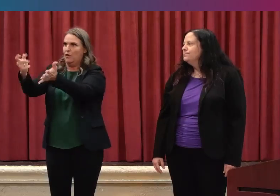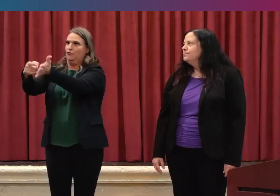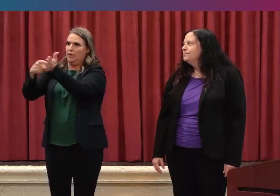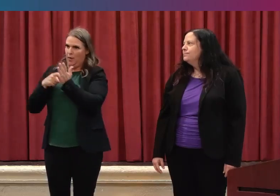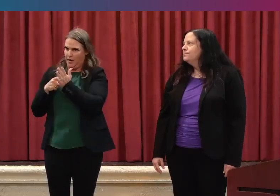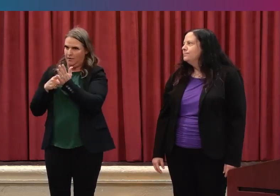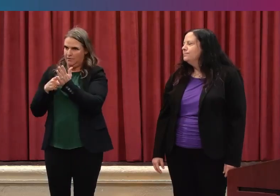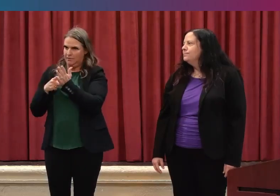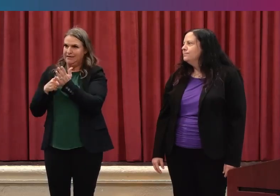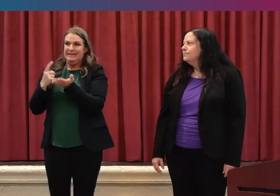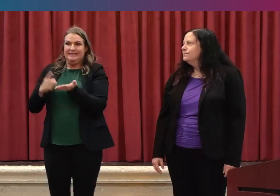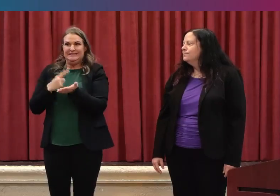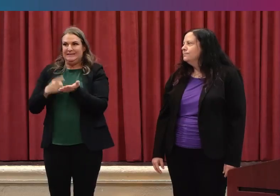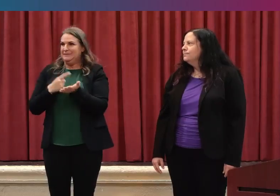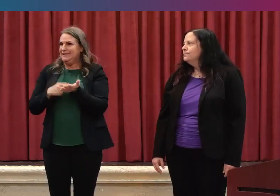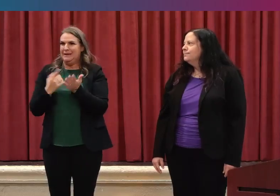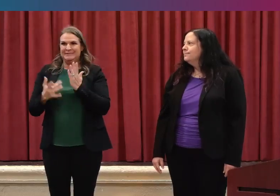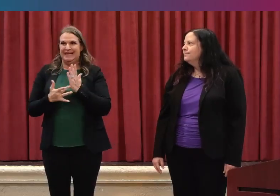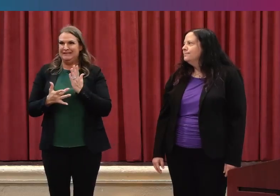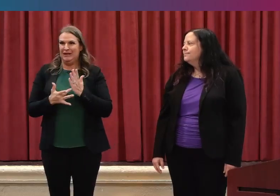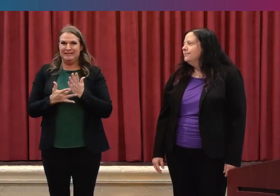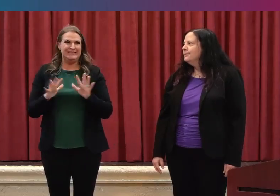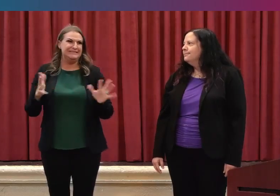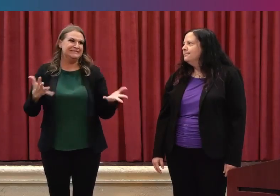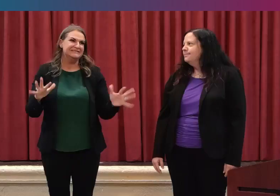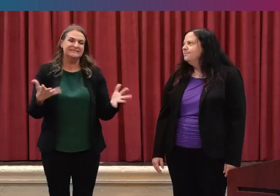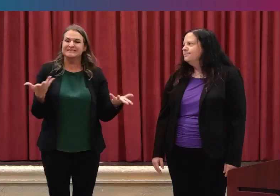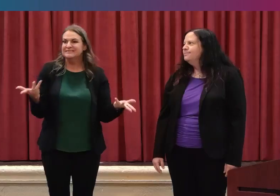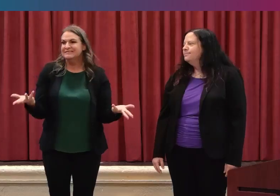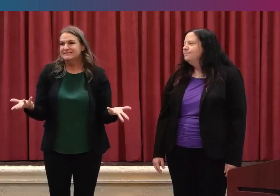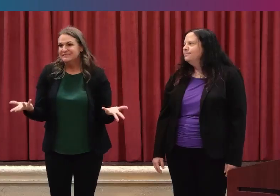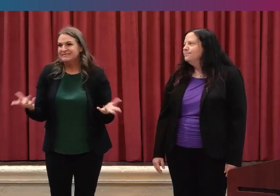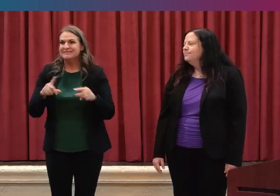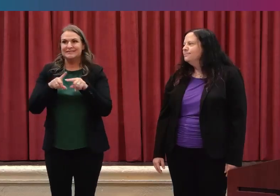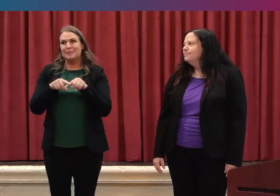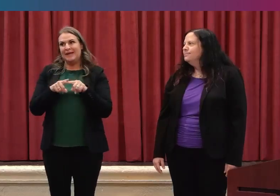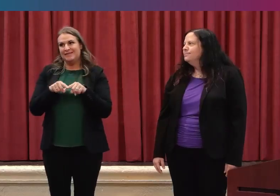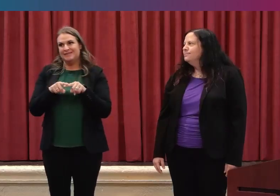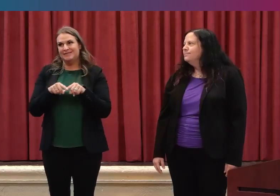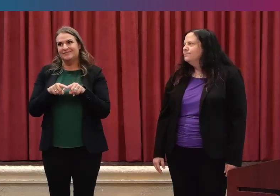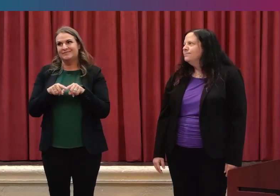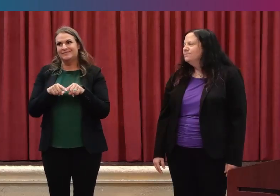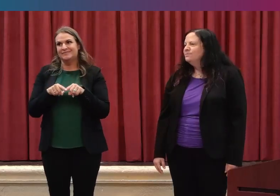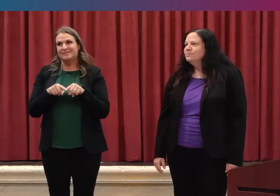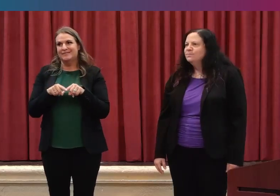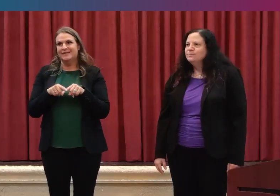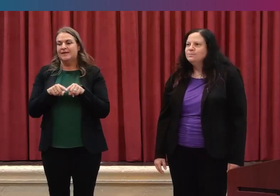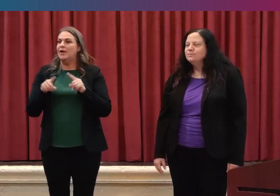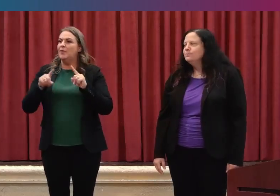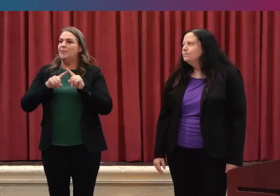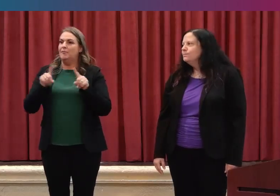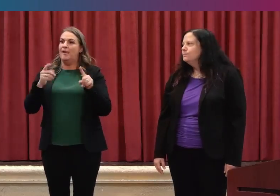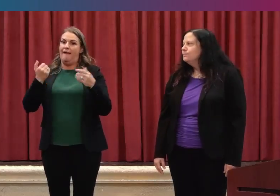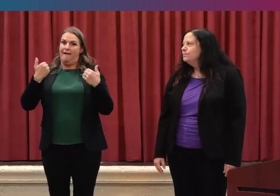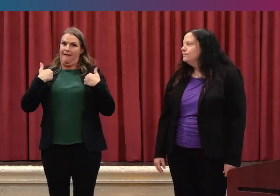work that is required. You know, and sometimes technology isn't always our friend.